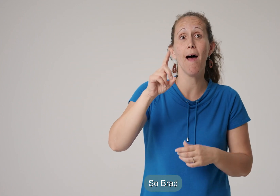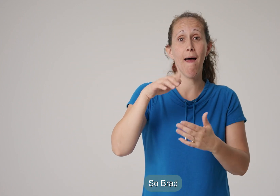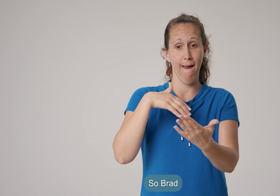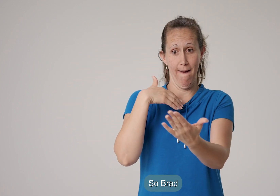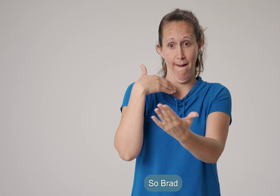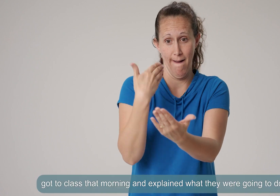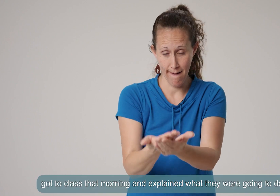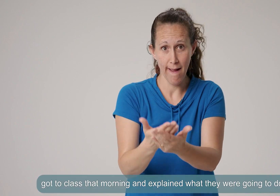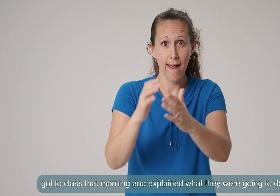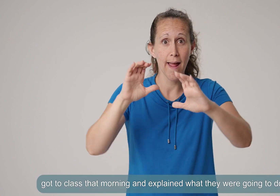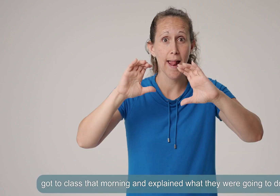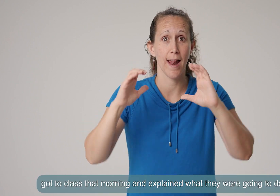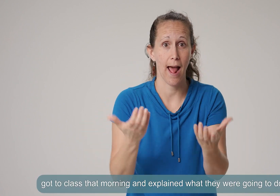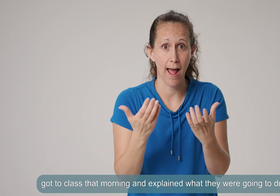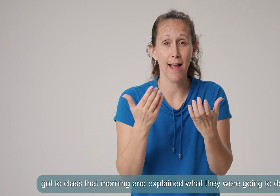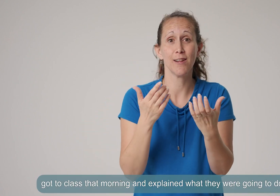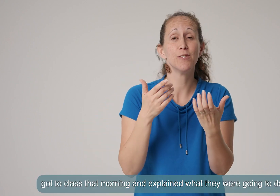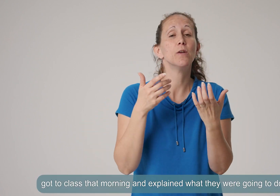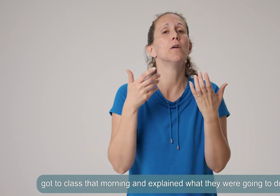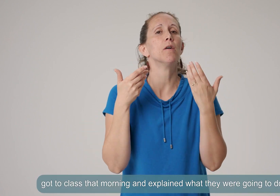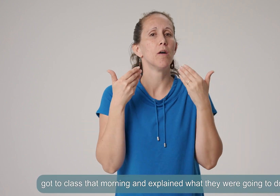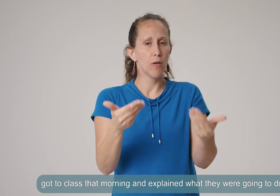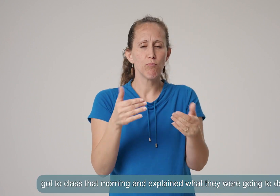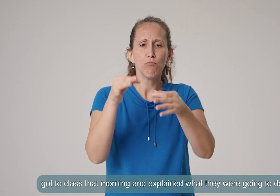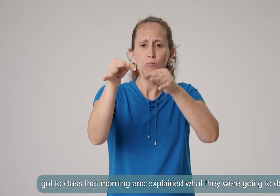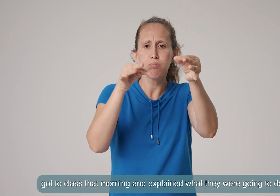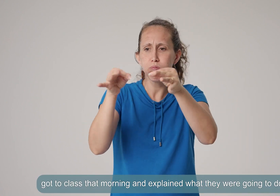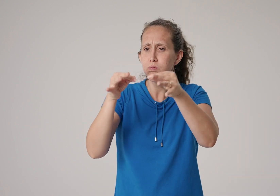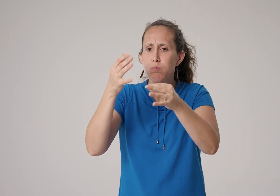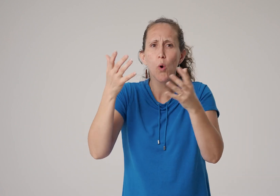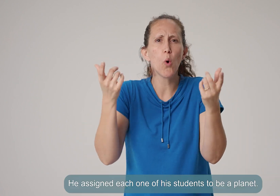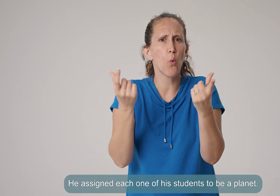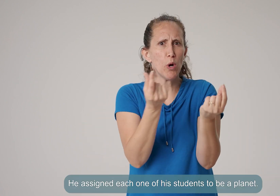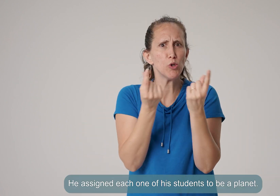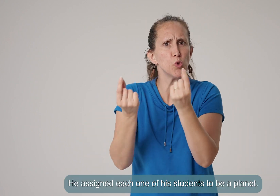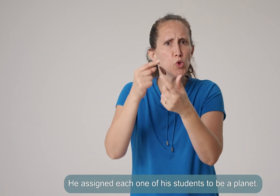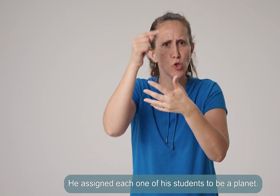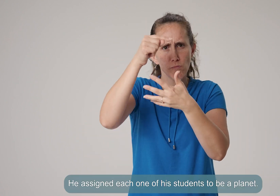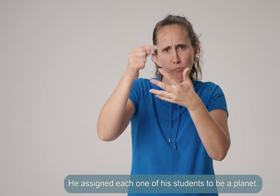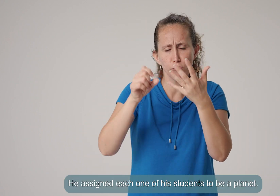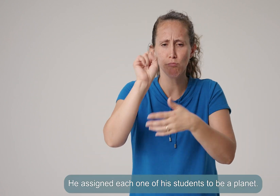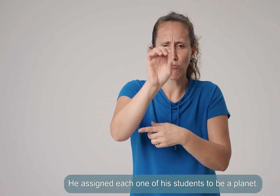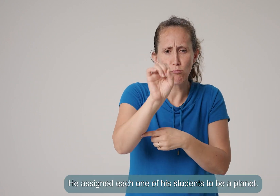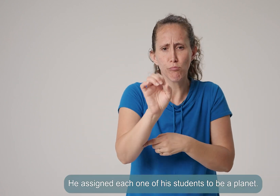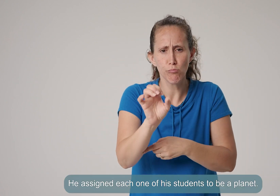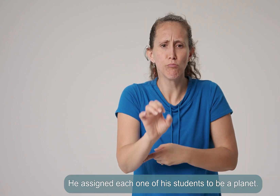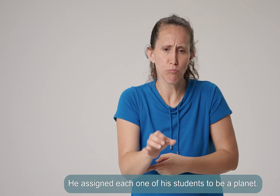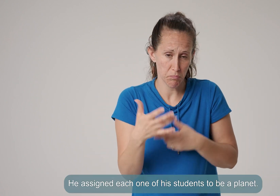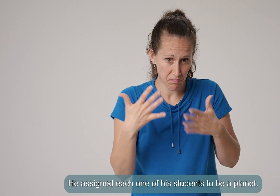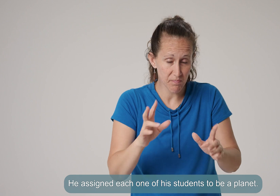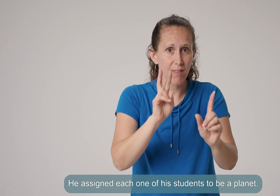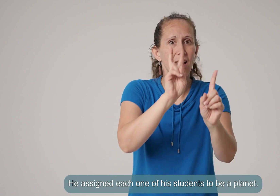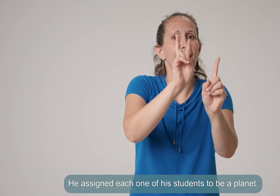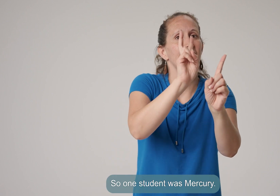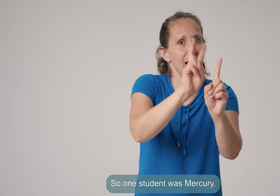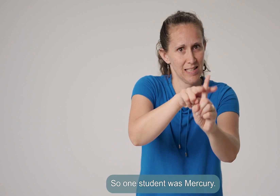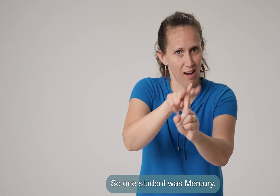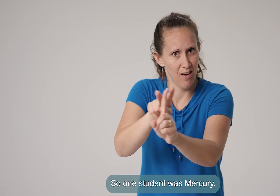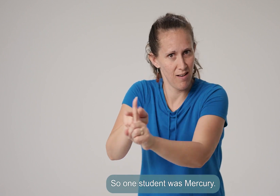So, Brad got to class that morning and explained what they were going to do. He assigned each one of his students to be a planet. So, one